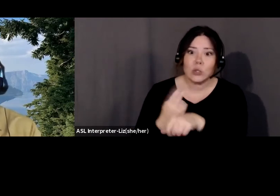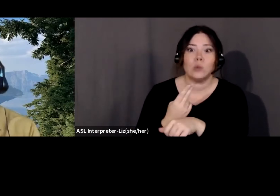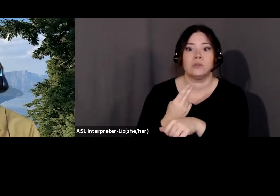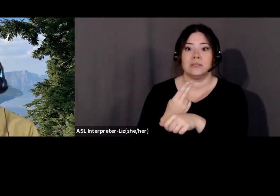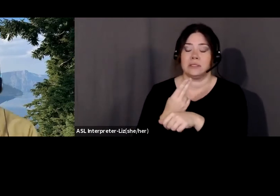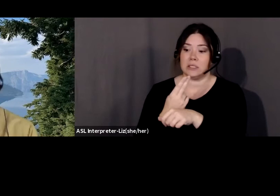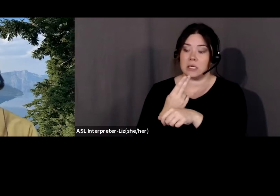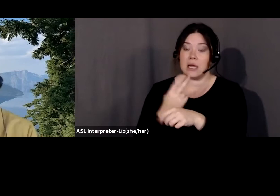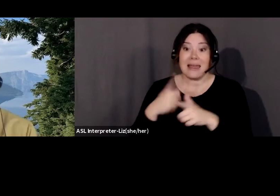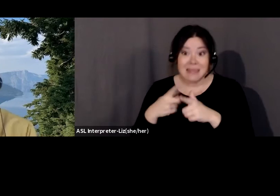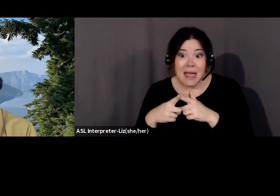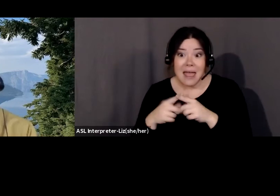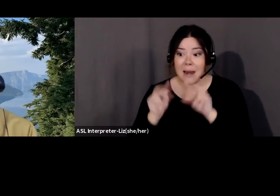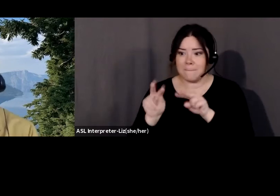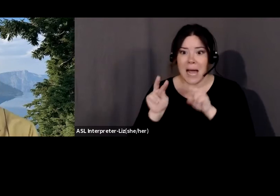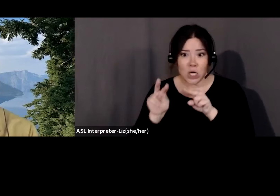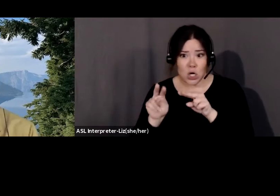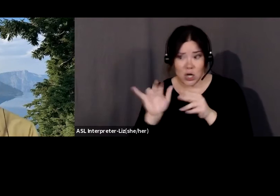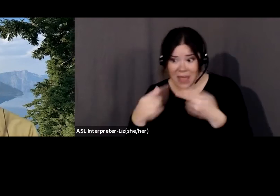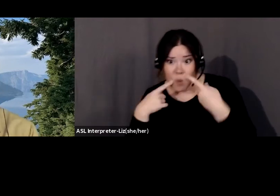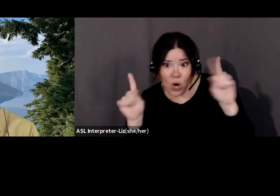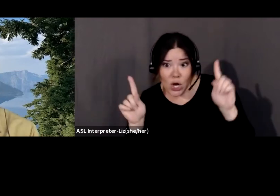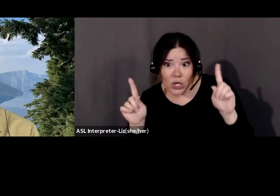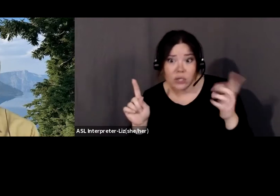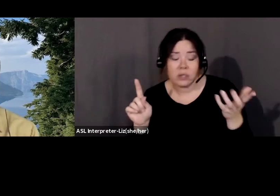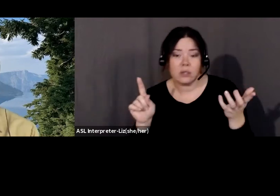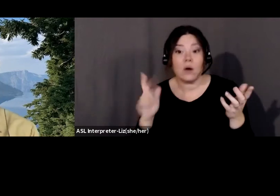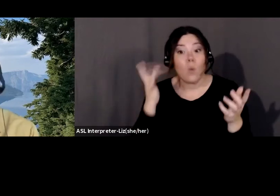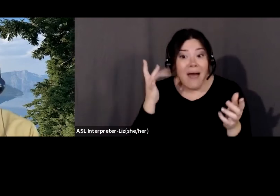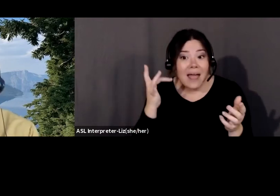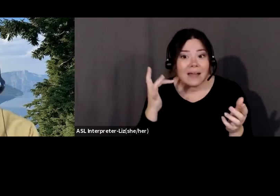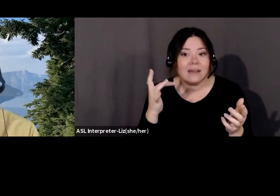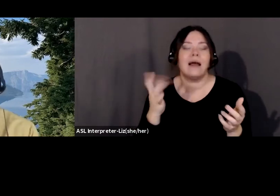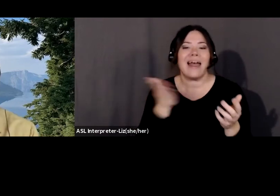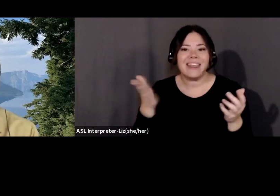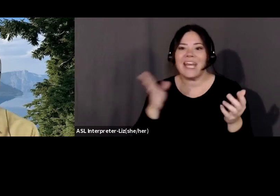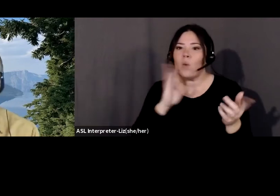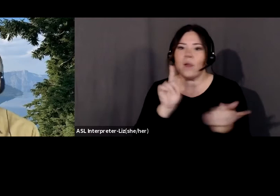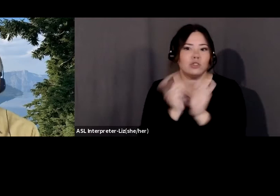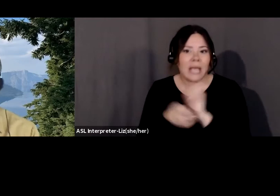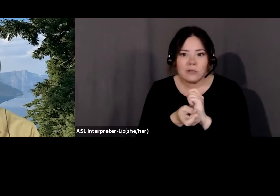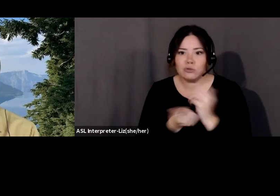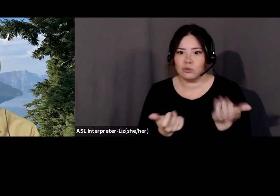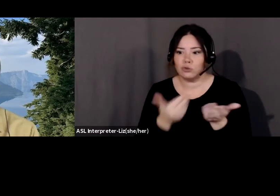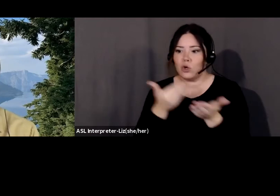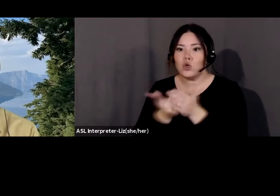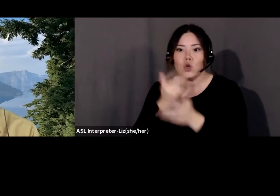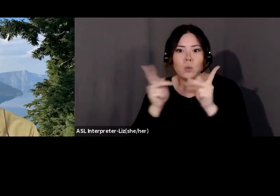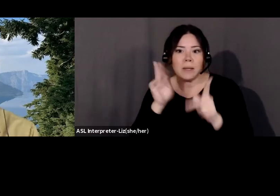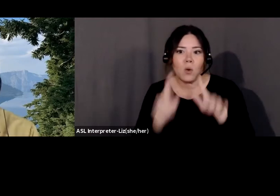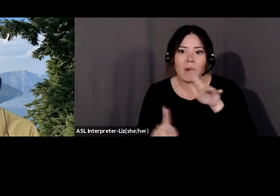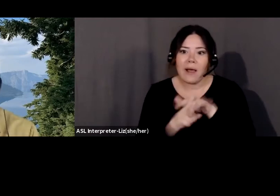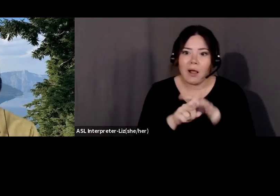that, because guess what? Things are going to change. New people are going to come on the SILC, are going to